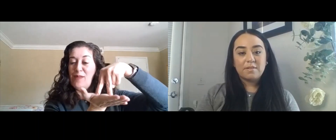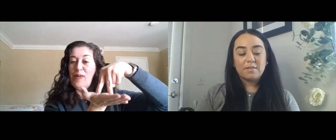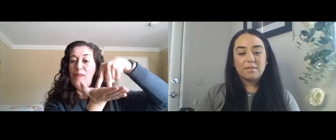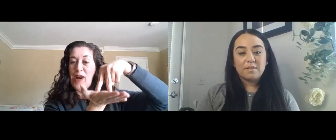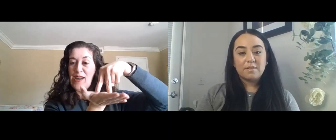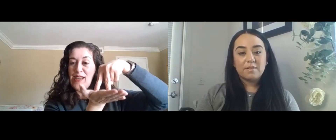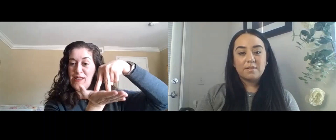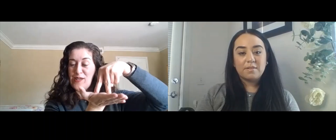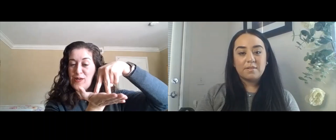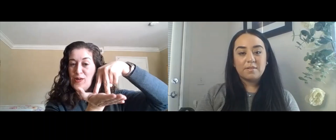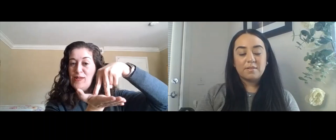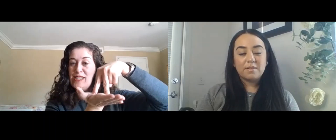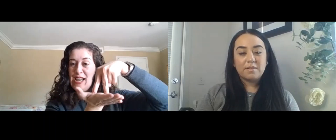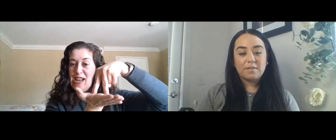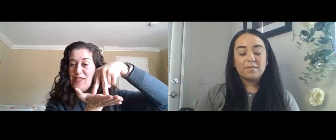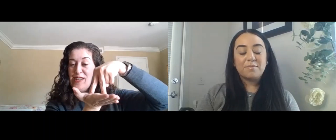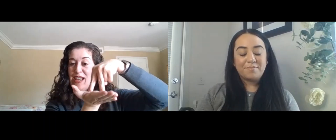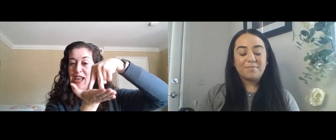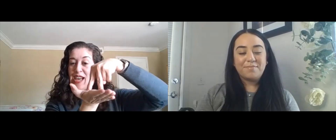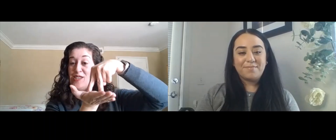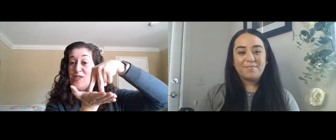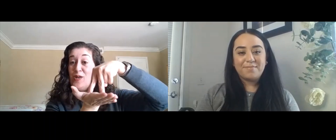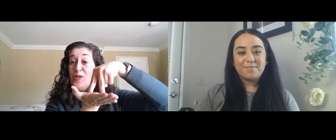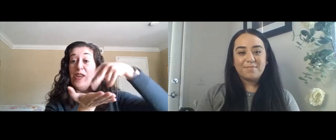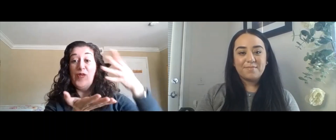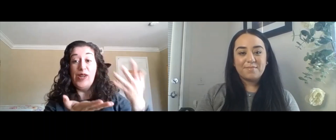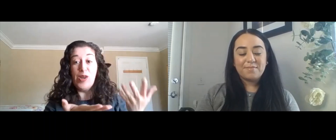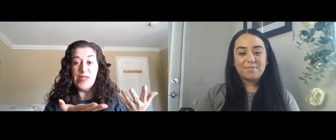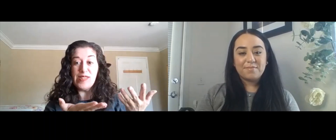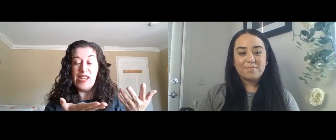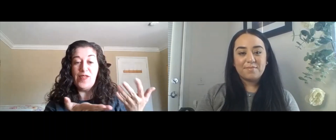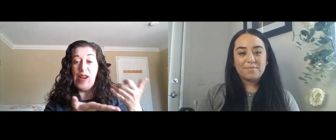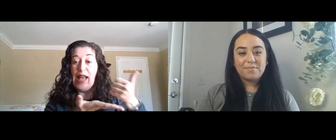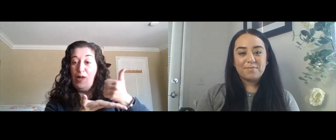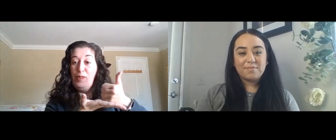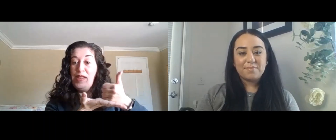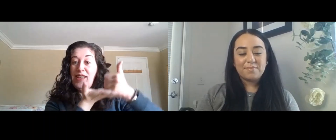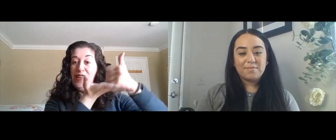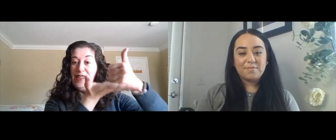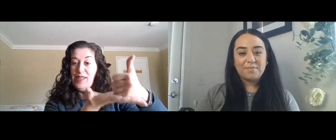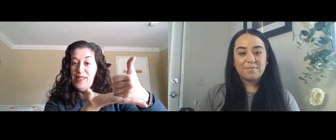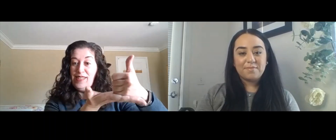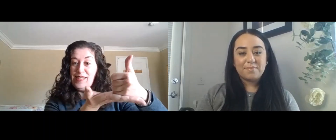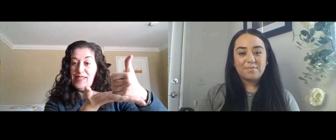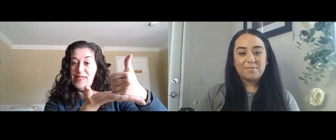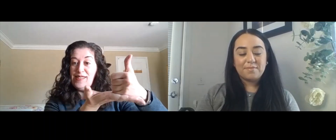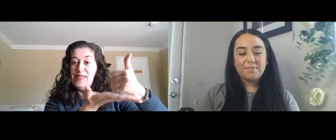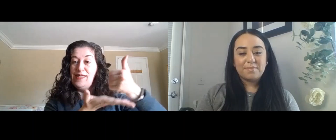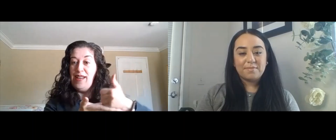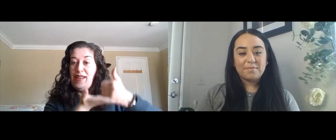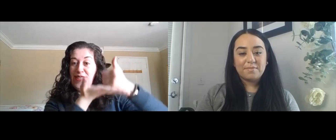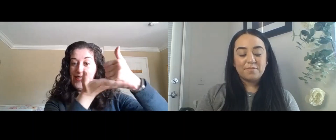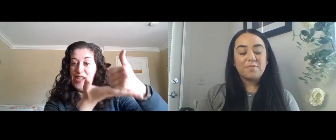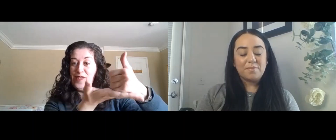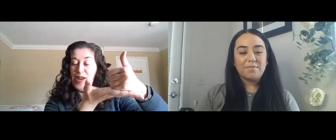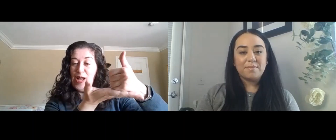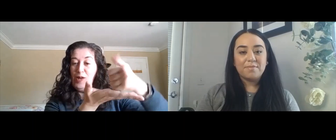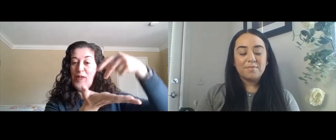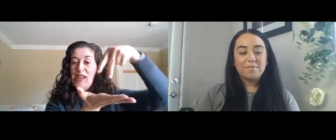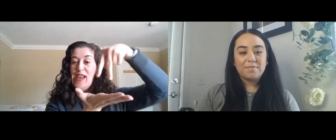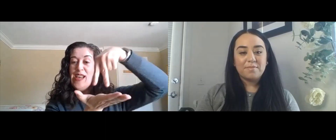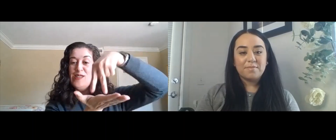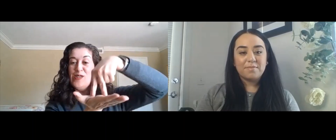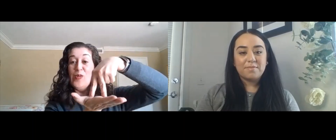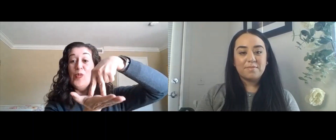taken up body and soul to heaven. And so if we know the sign for help, this is the sign for